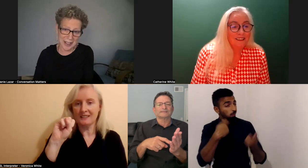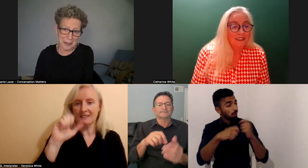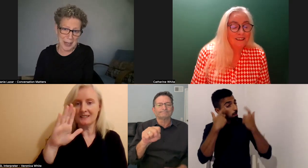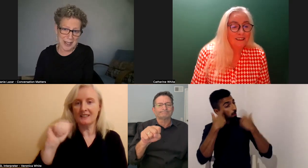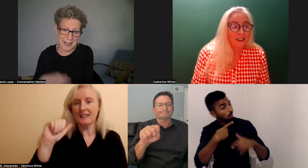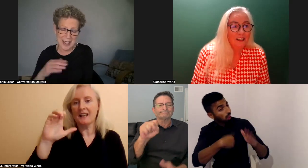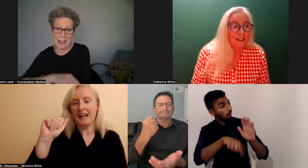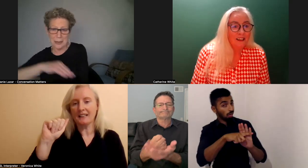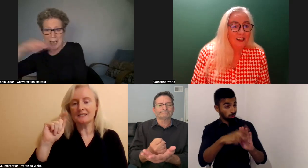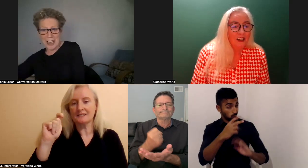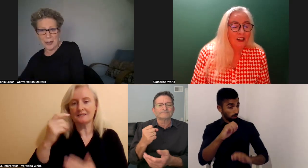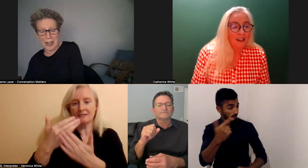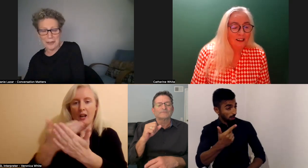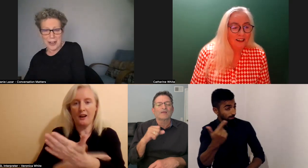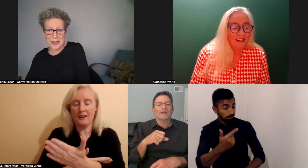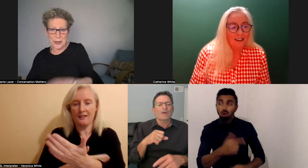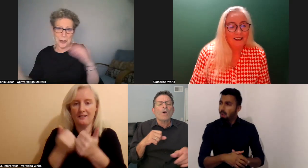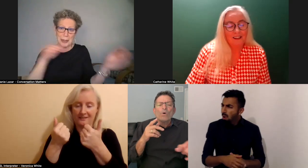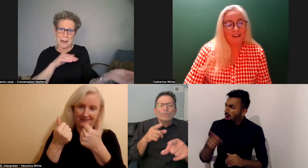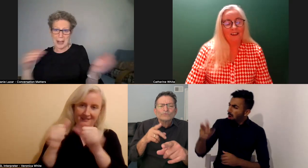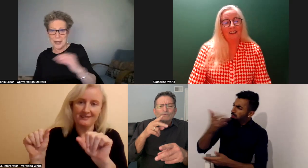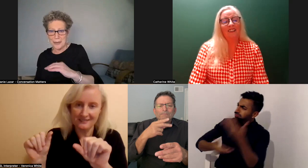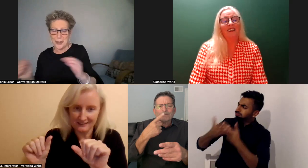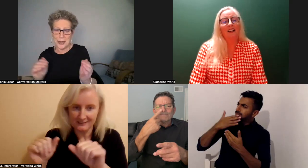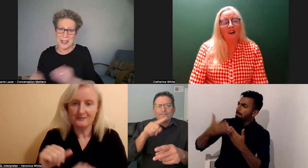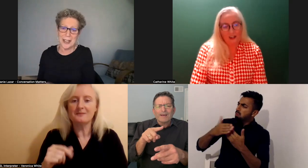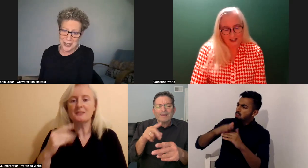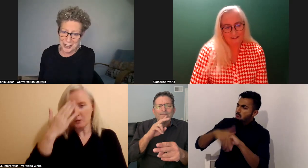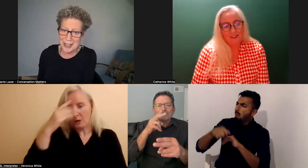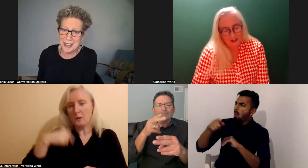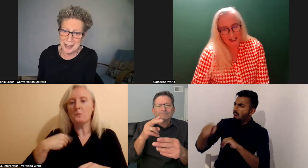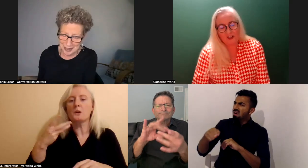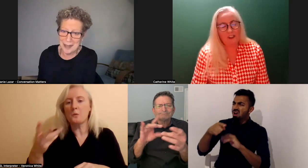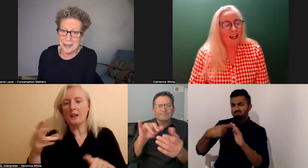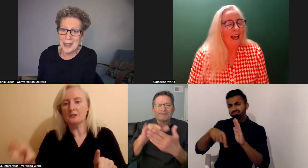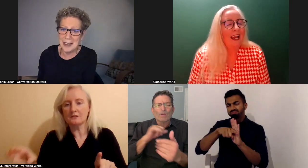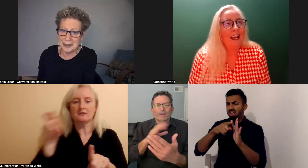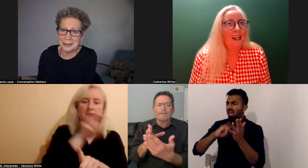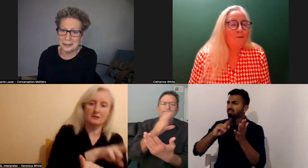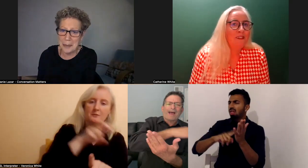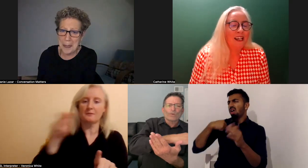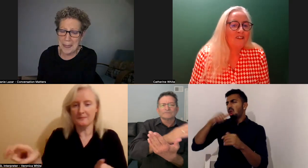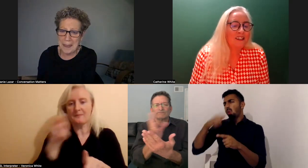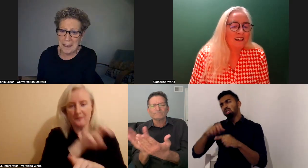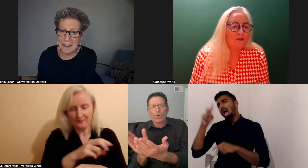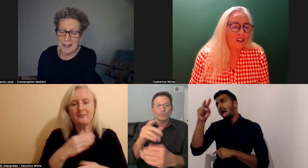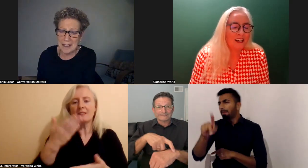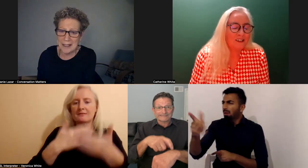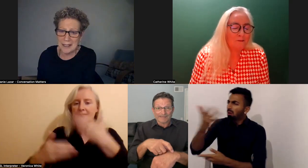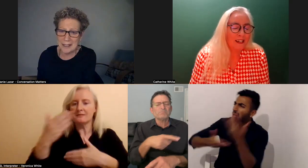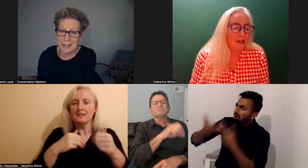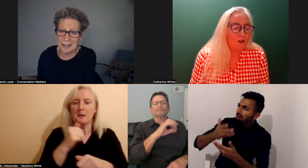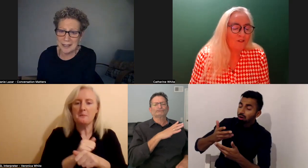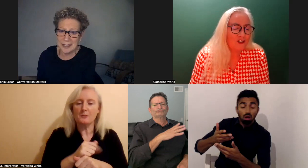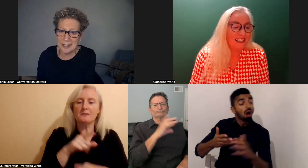the Act, because that'll, if you like, fast forward, we'll go backwards and forwards a lot. Okay, sure. The Irish Sign Language